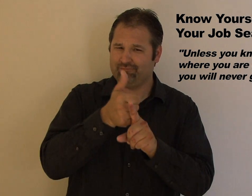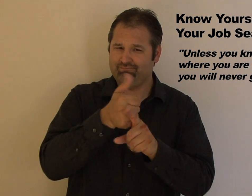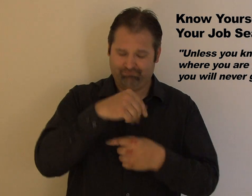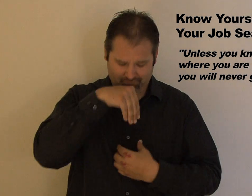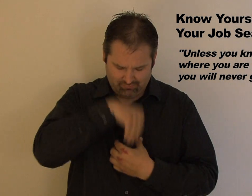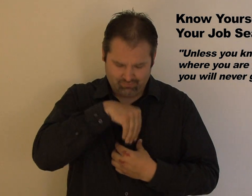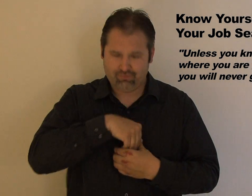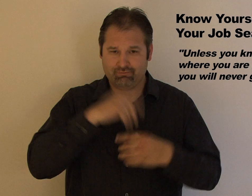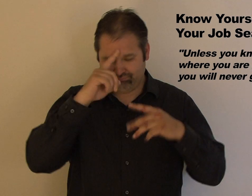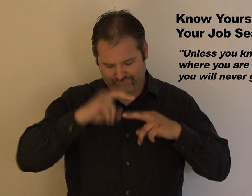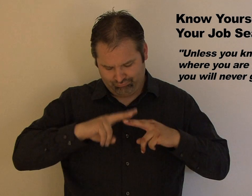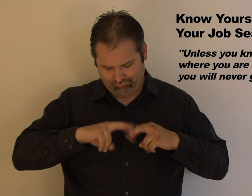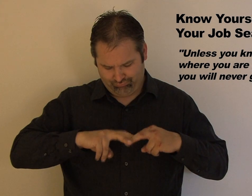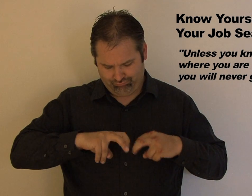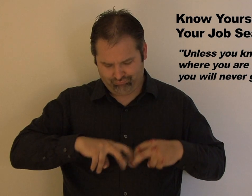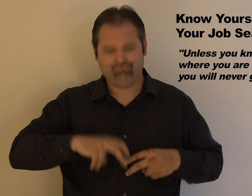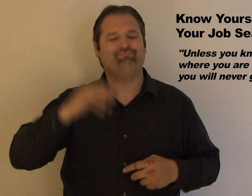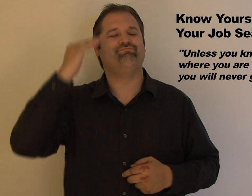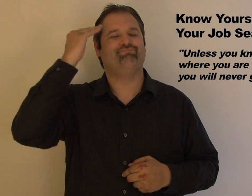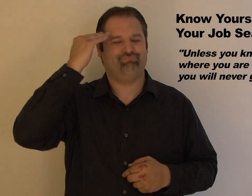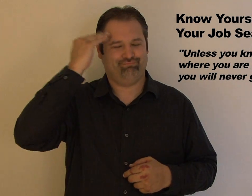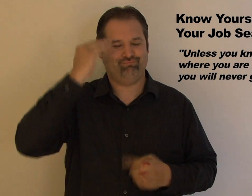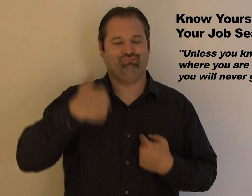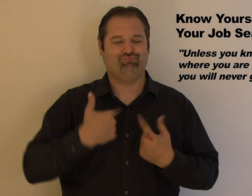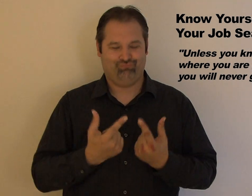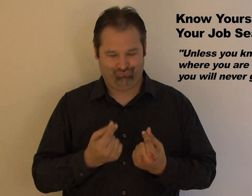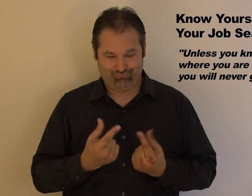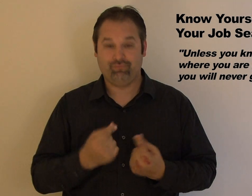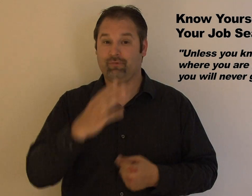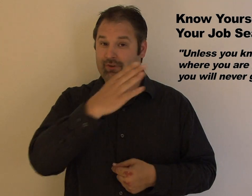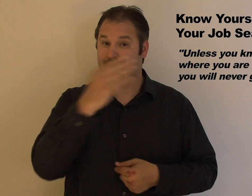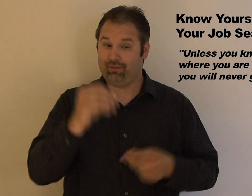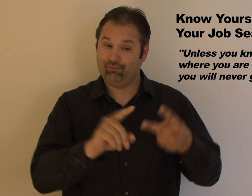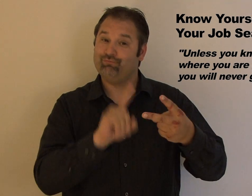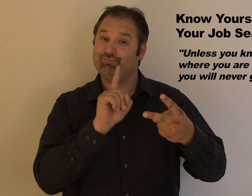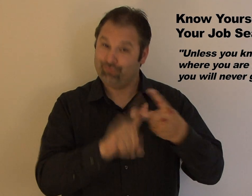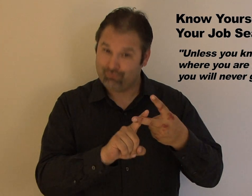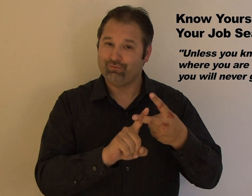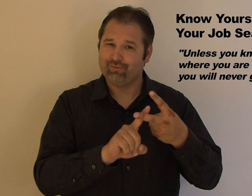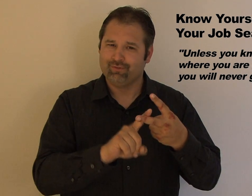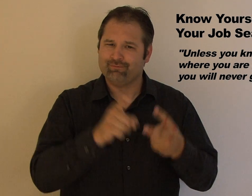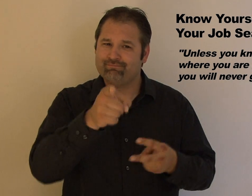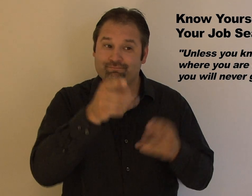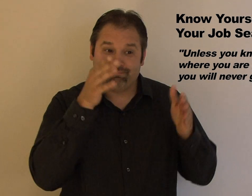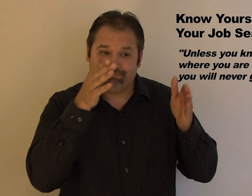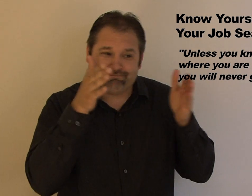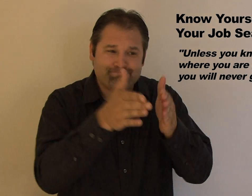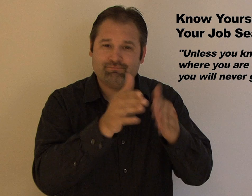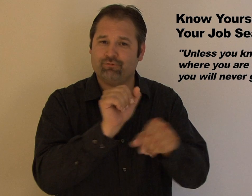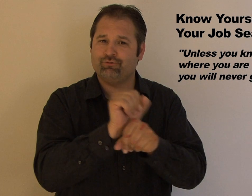The first thing you should do is make sure you know yourself and focus your job search.